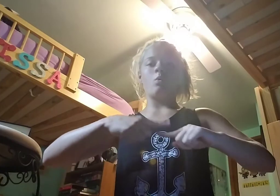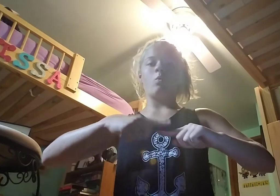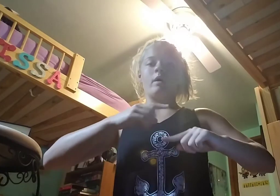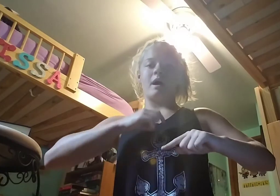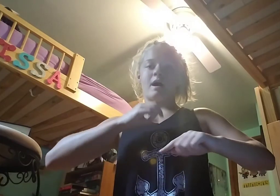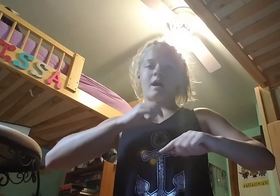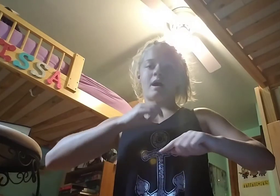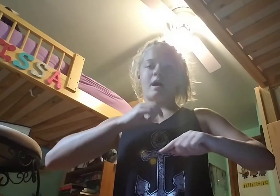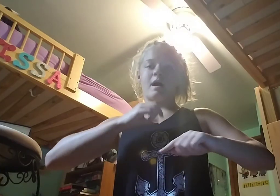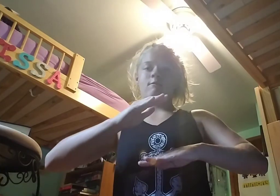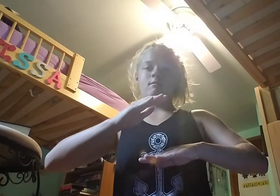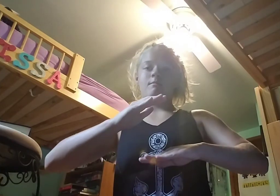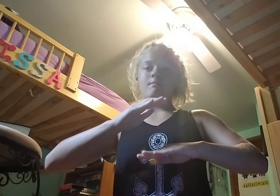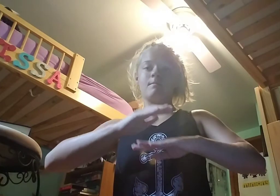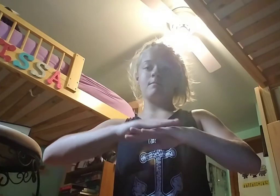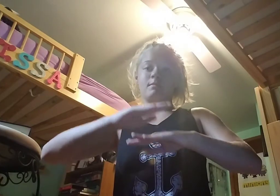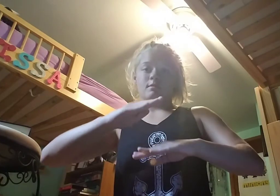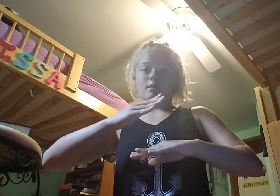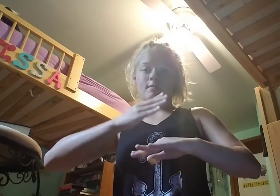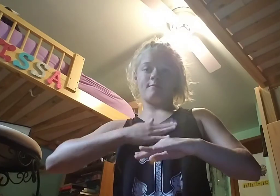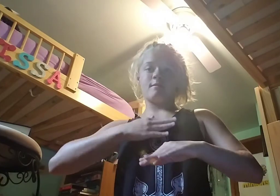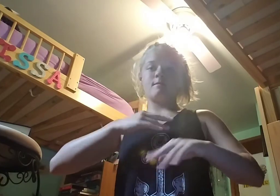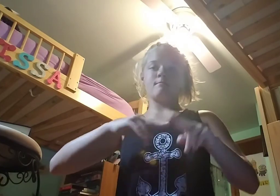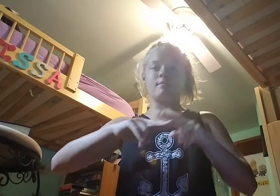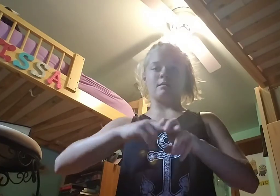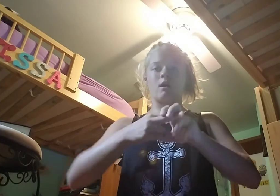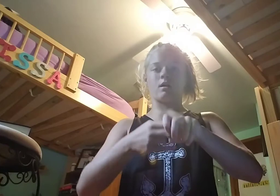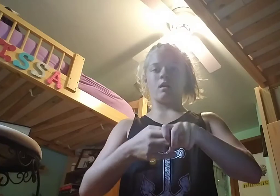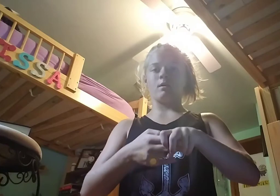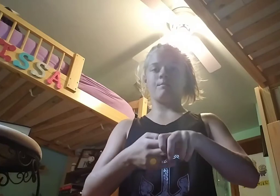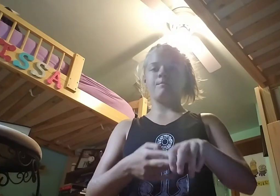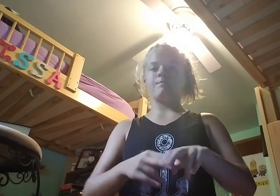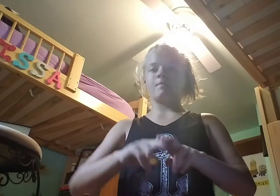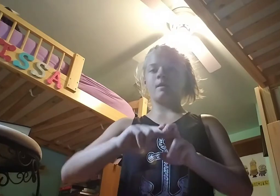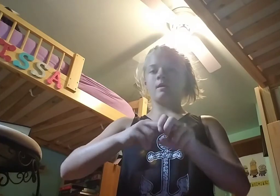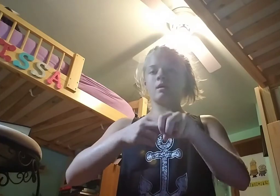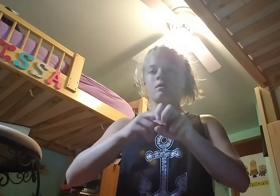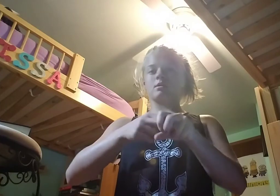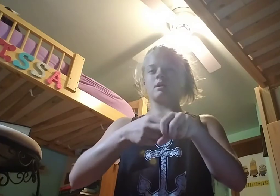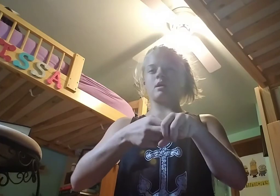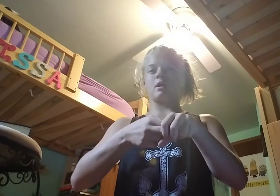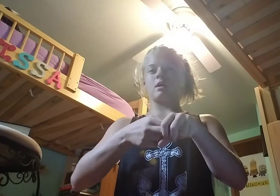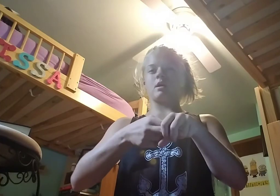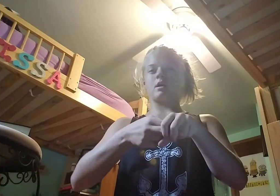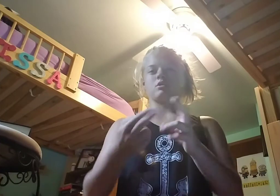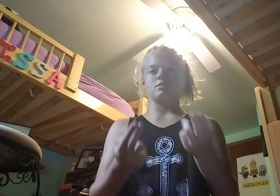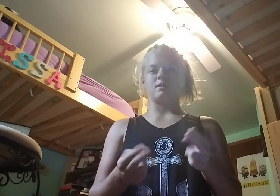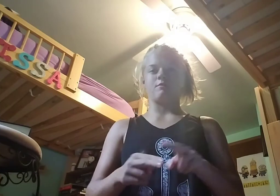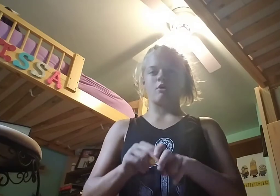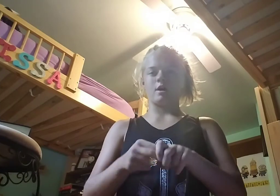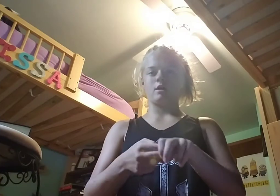when I'm off my rocker. This is actually a sign for rocking